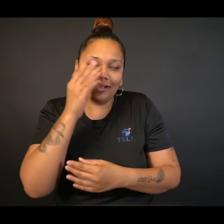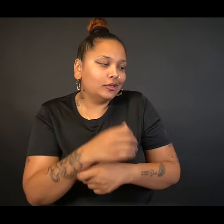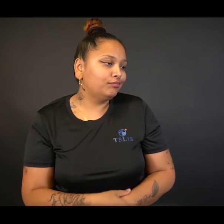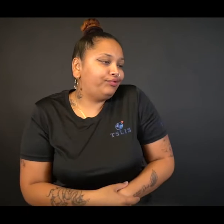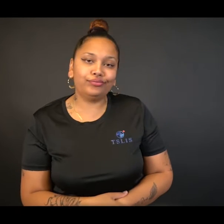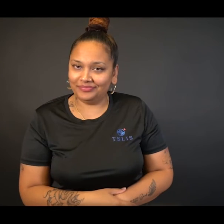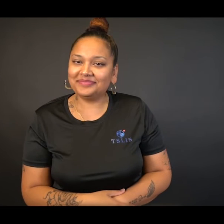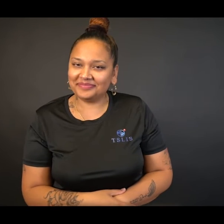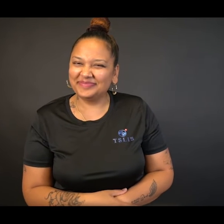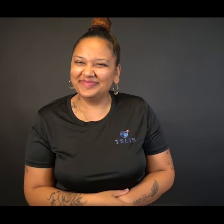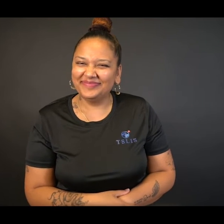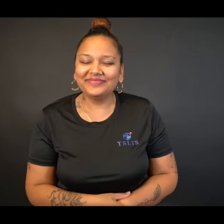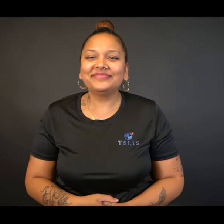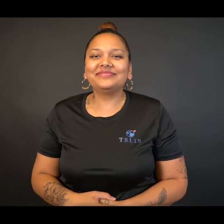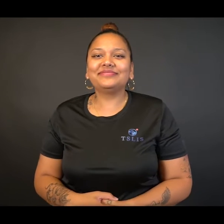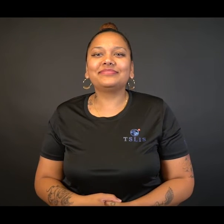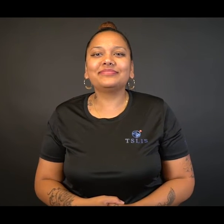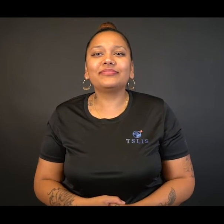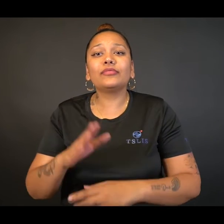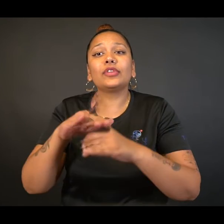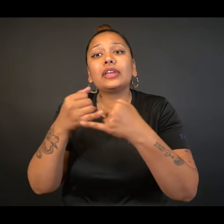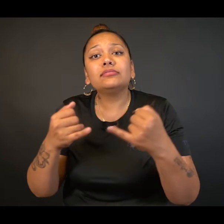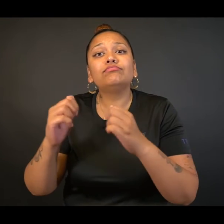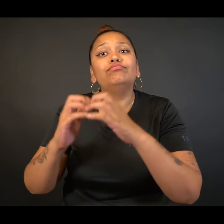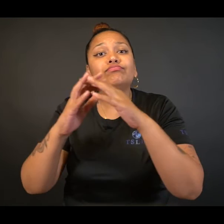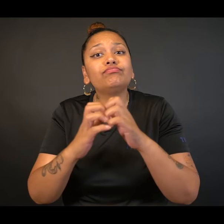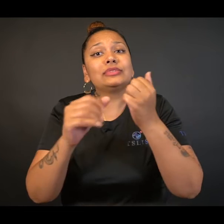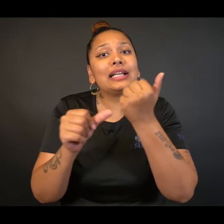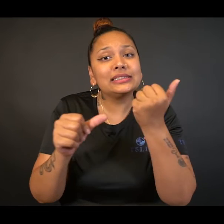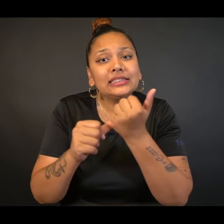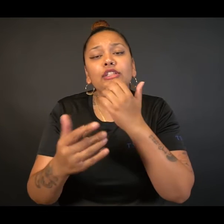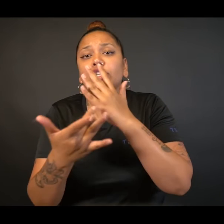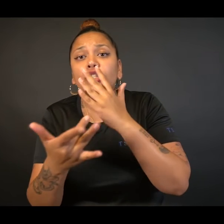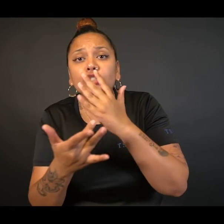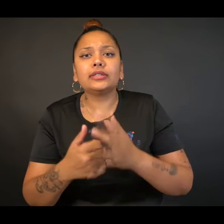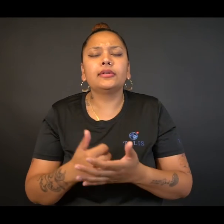we're reading off notes anyway.